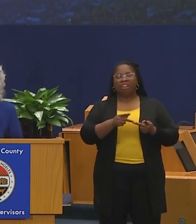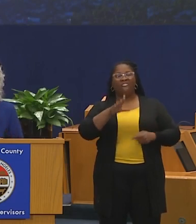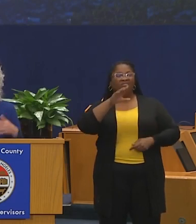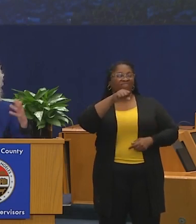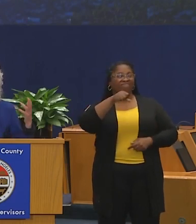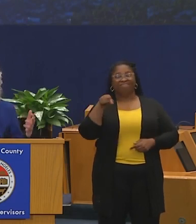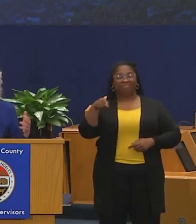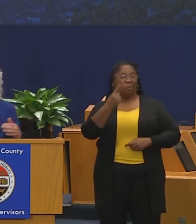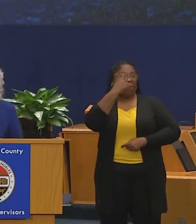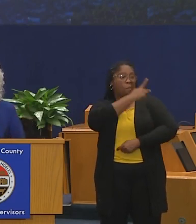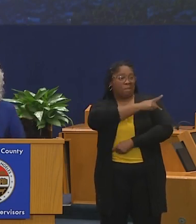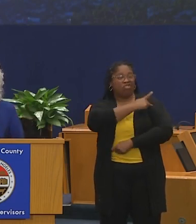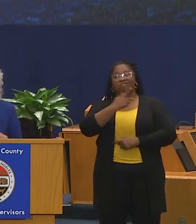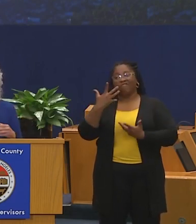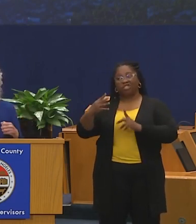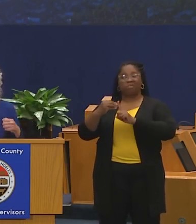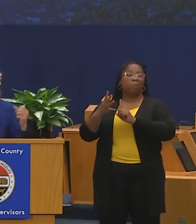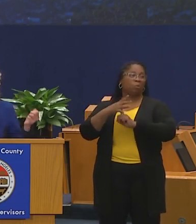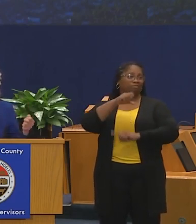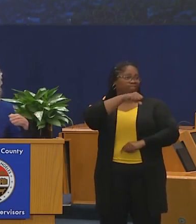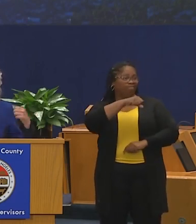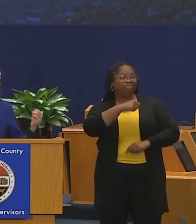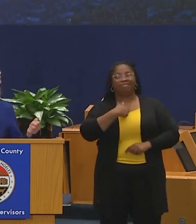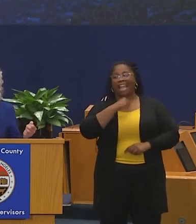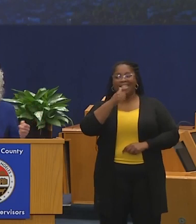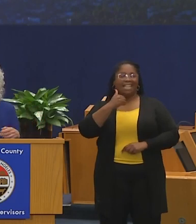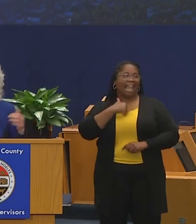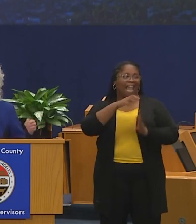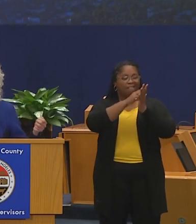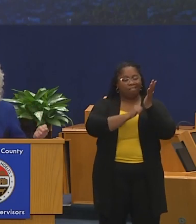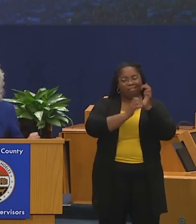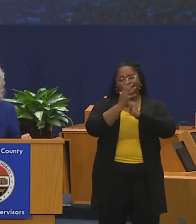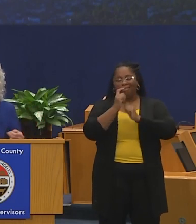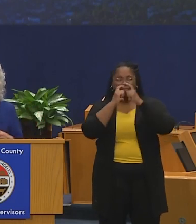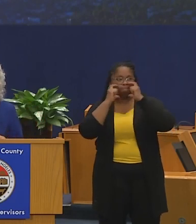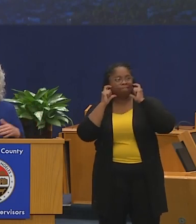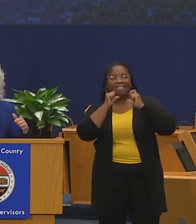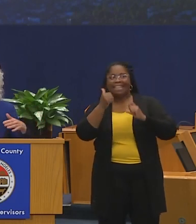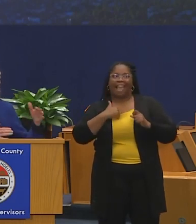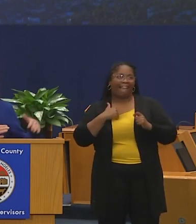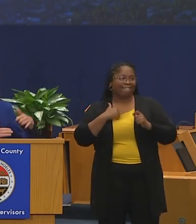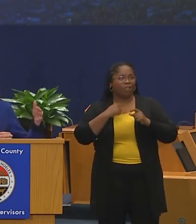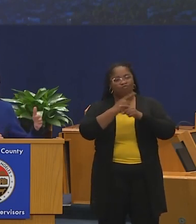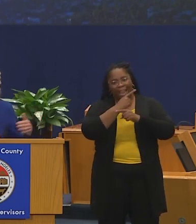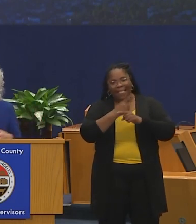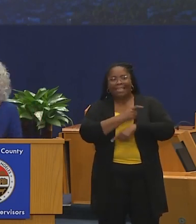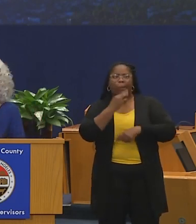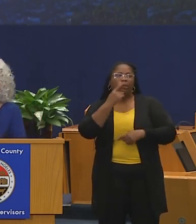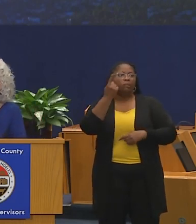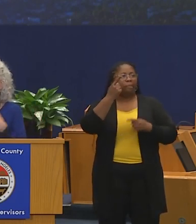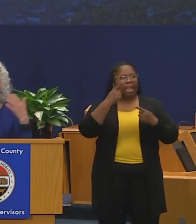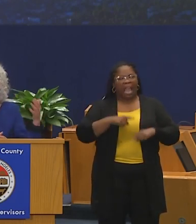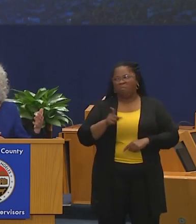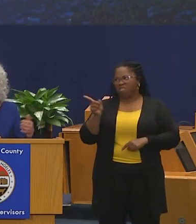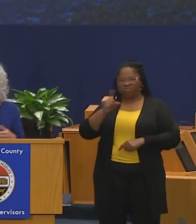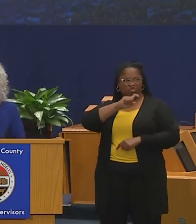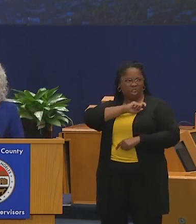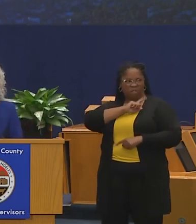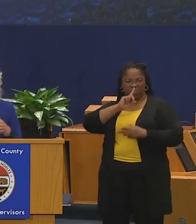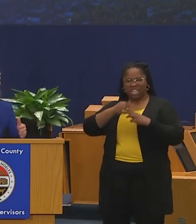with a patient, maybe I didn't have my PPE on correctly, or something happened, as the sheriff mentioned,